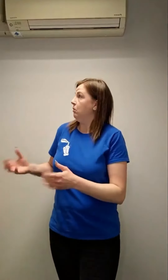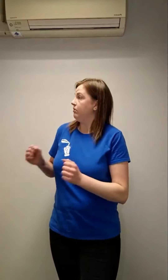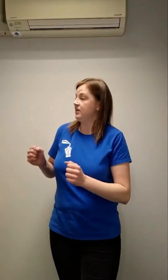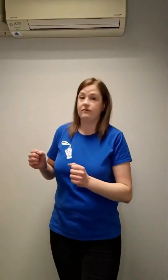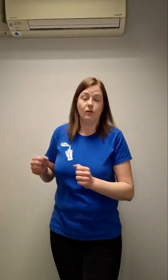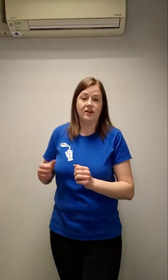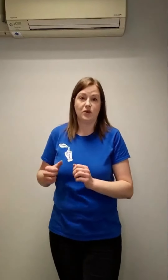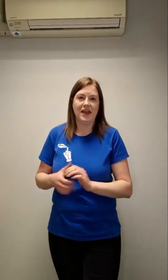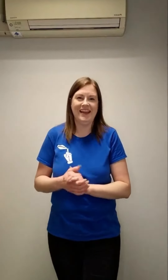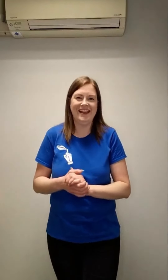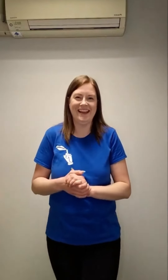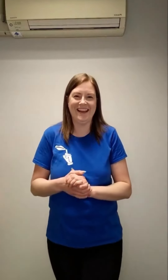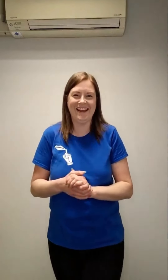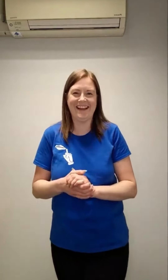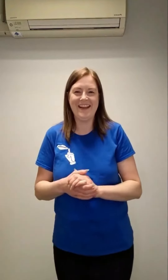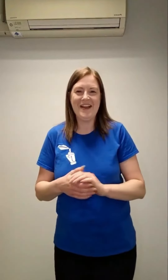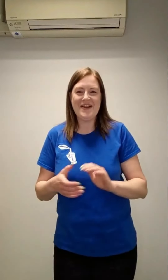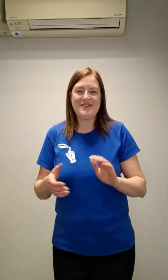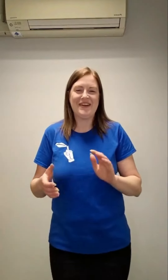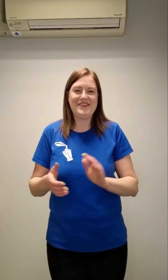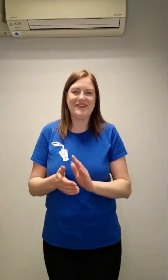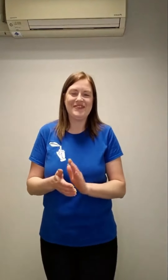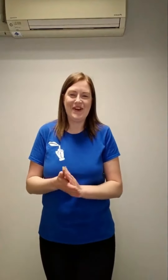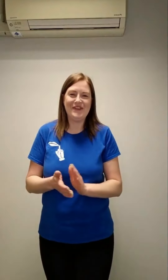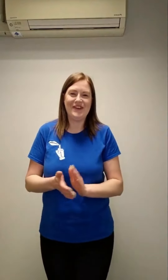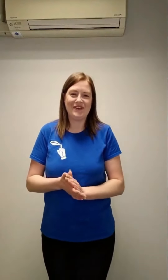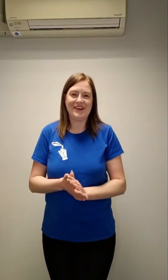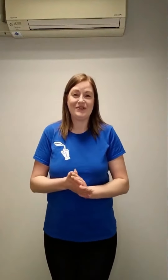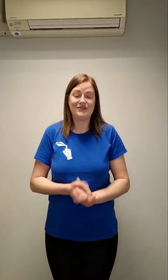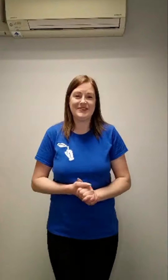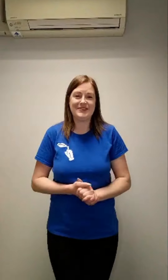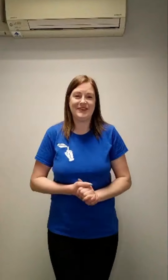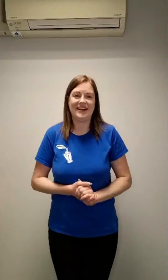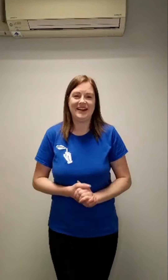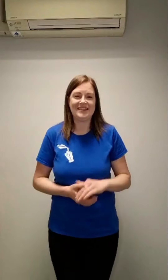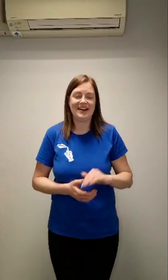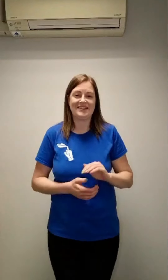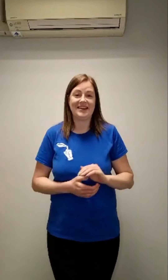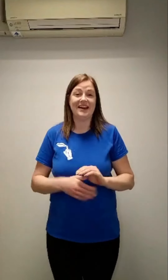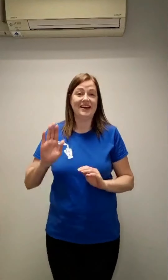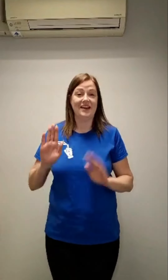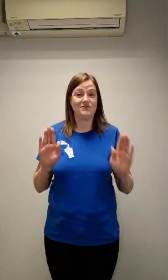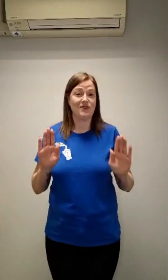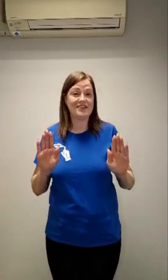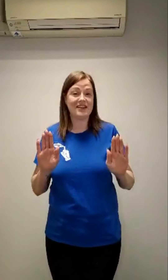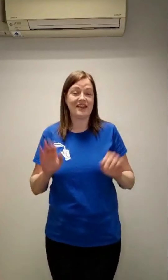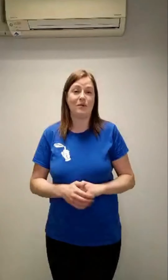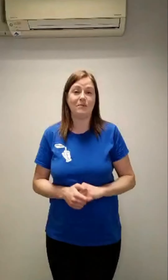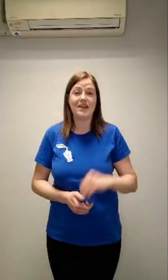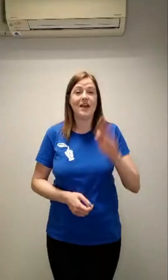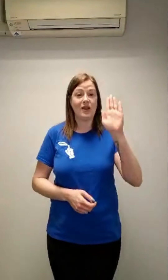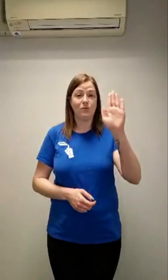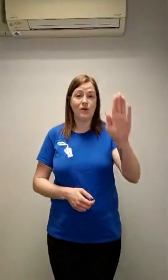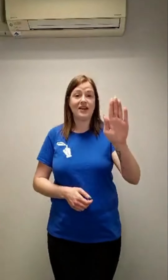things are falling, sorry. We will no longer refer to our hands as left and right. They will be a working